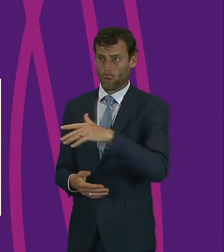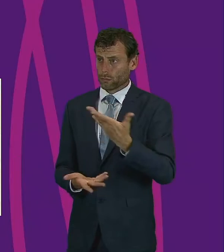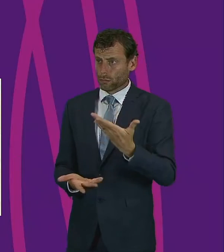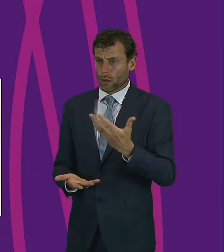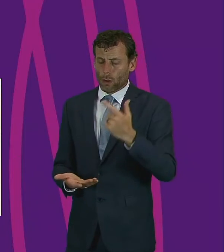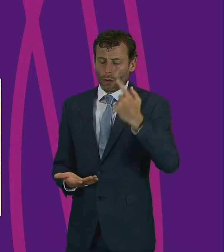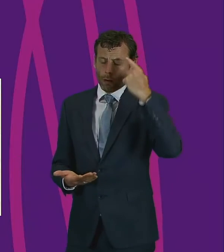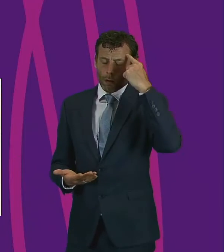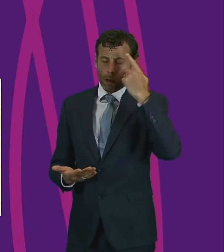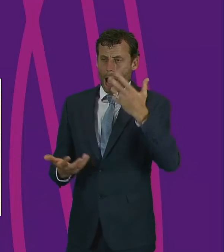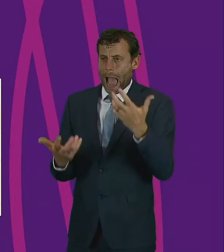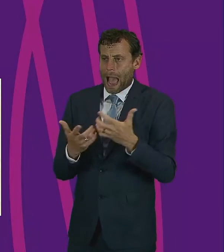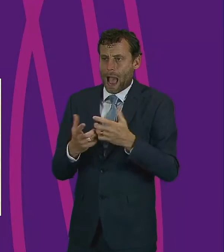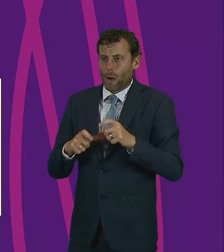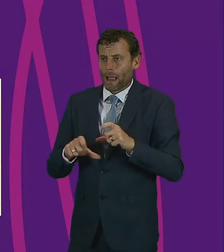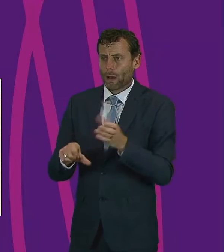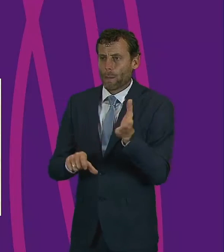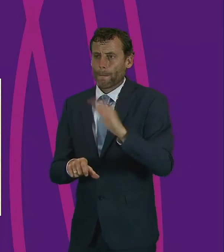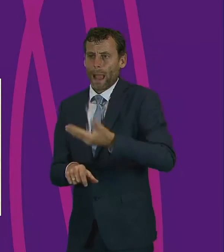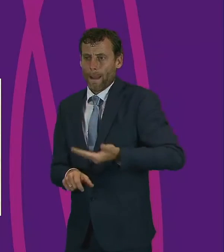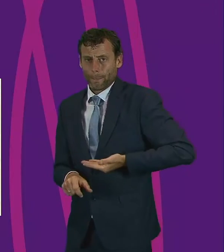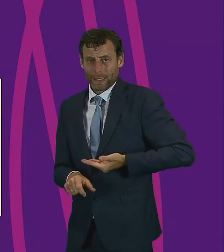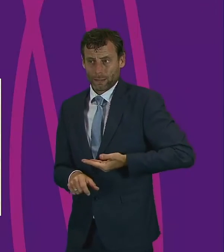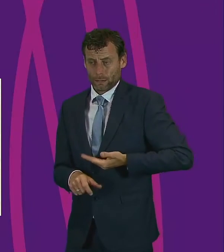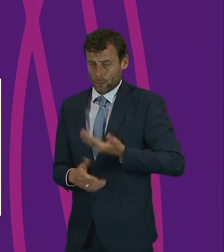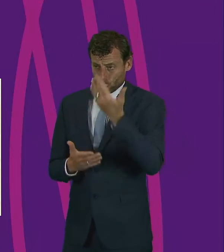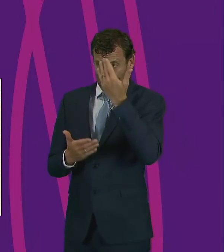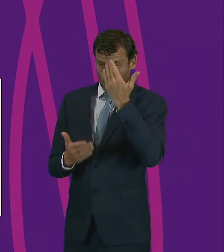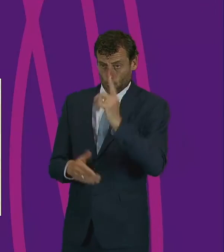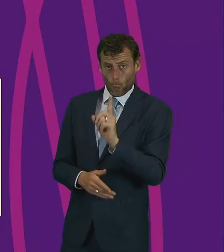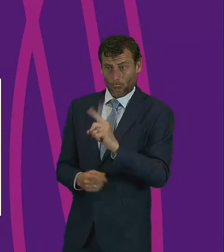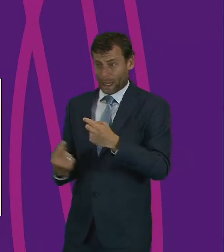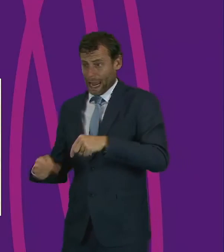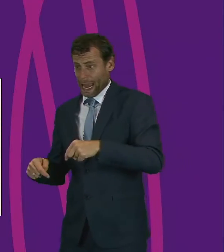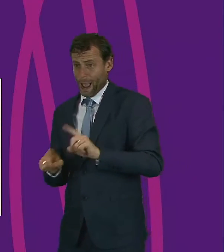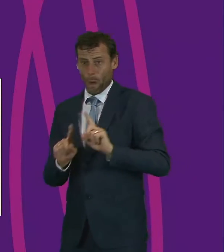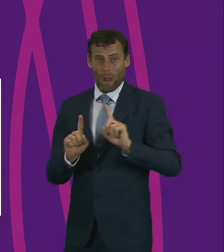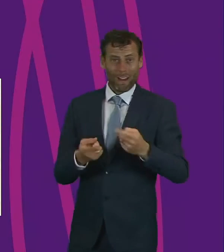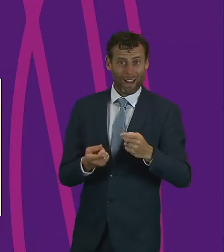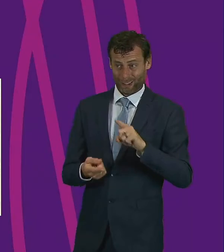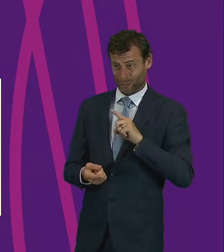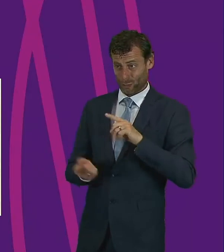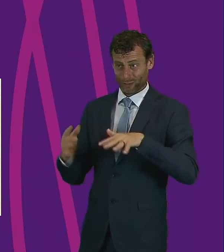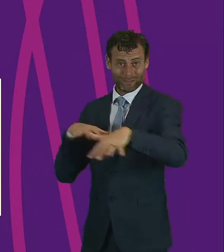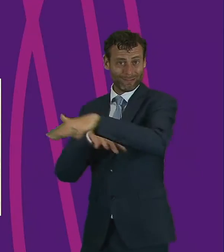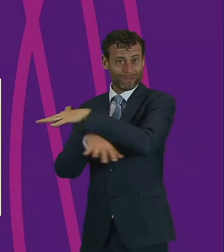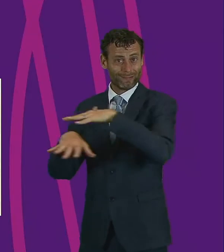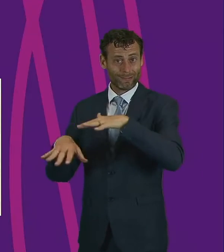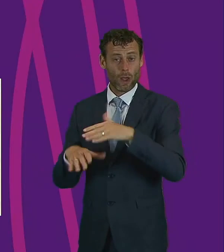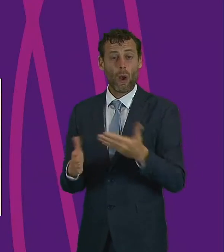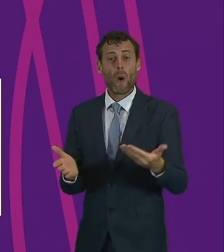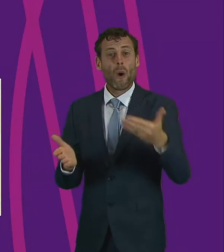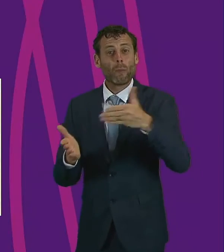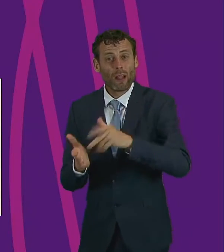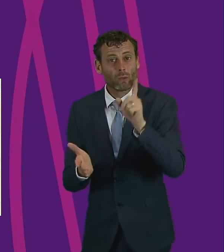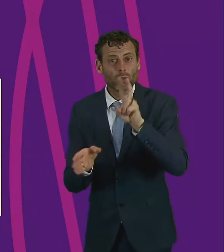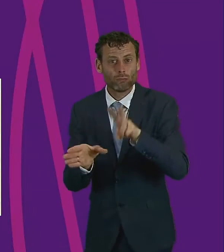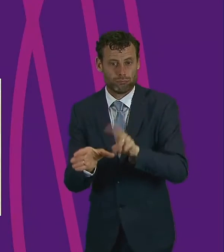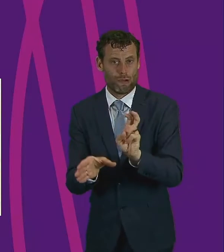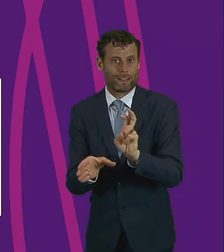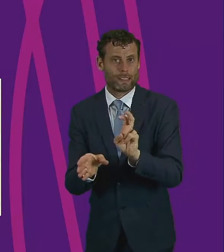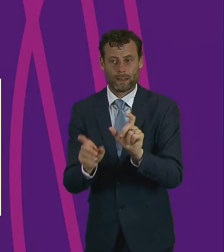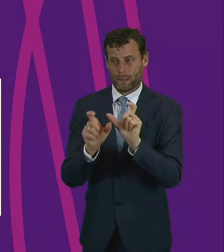has wider implications, as we know. We still have the impending impact of Brexit to contend with, and the real